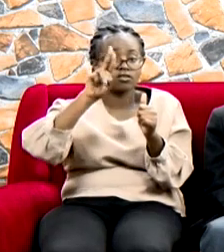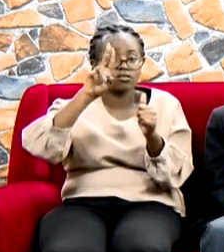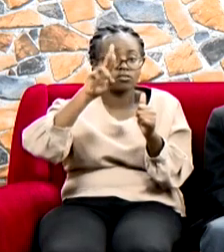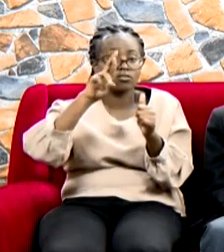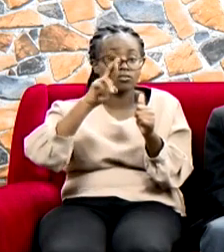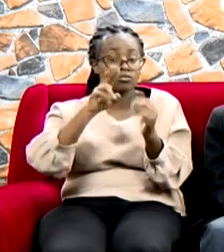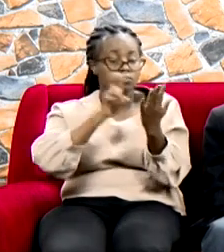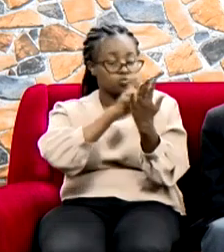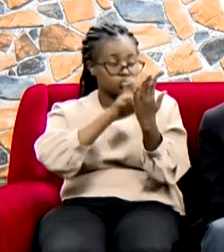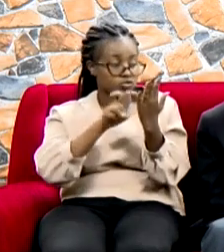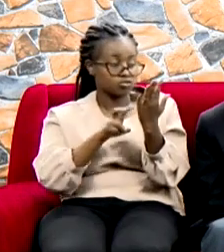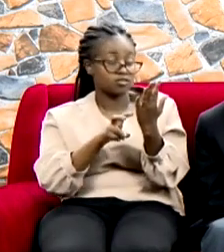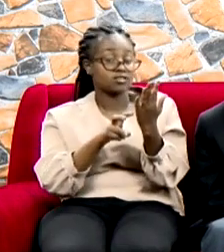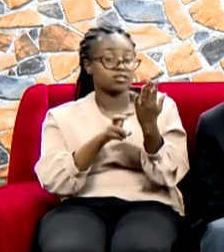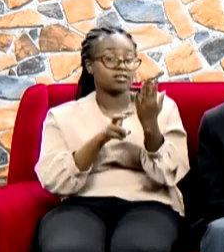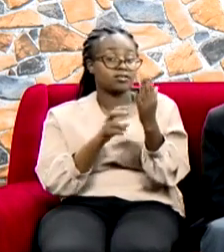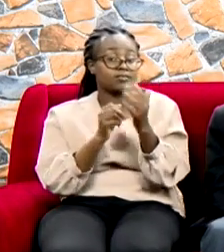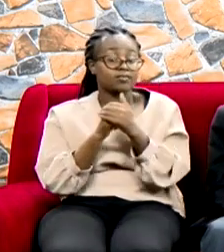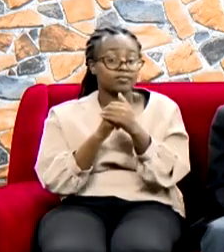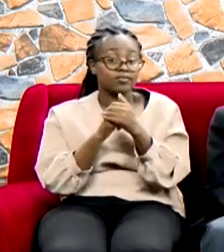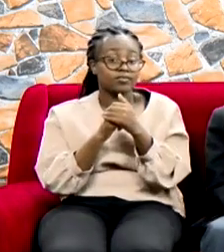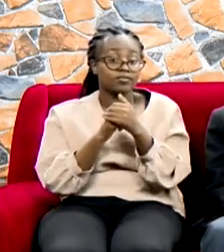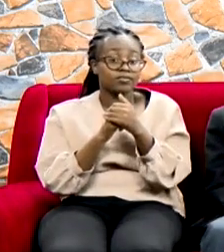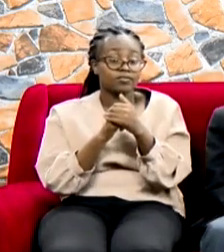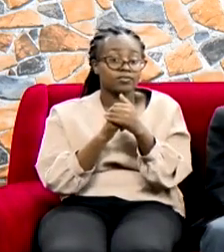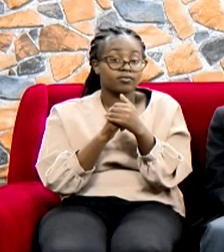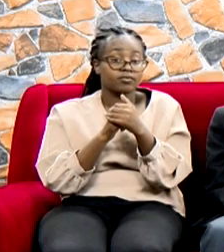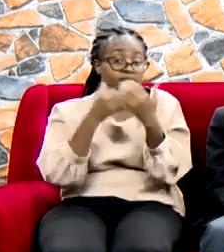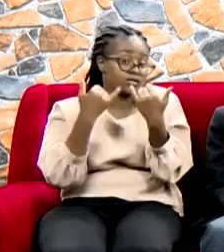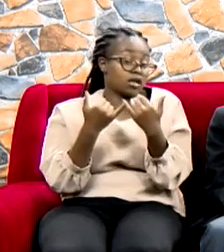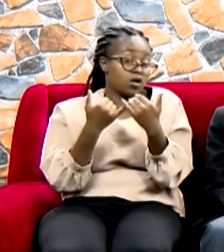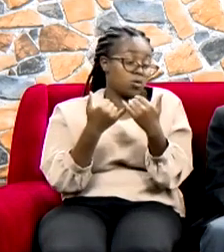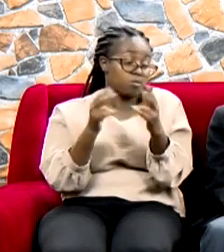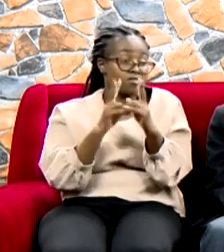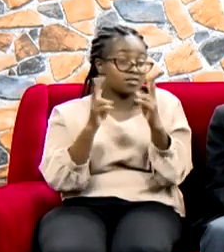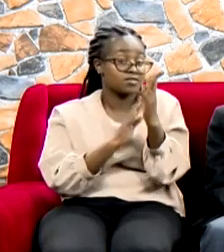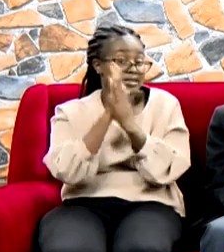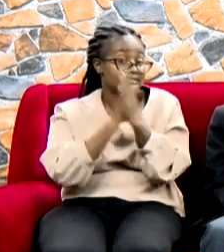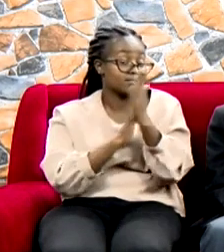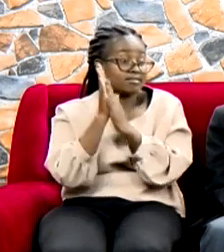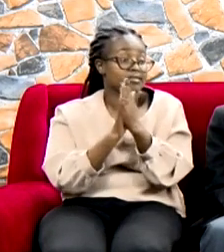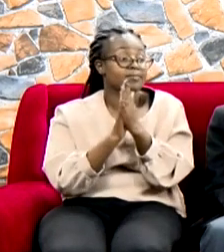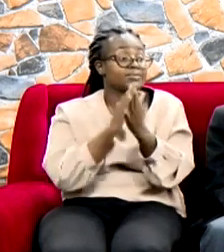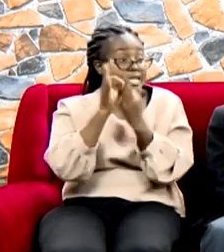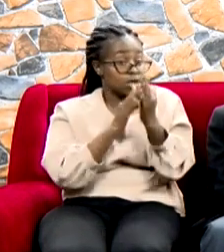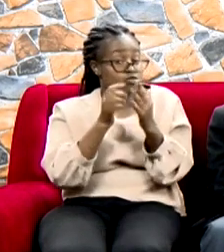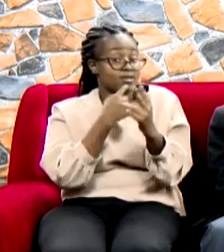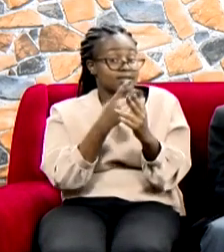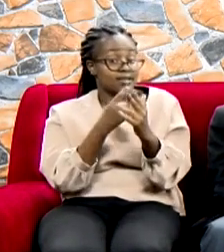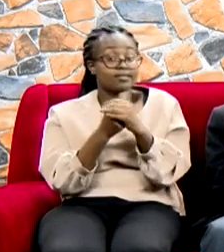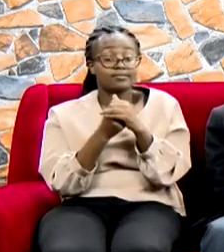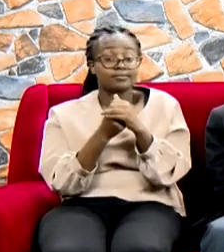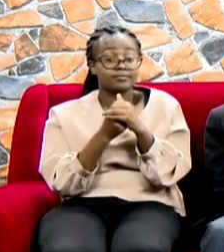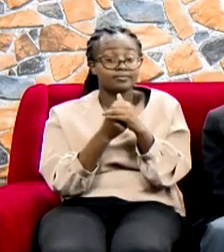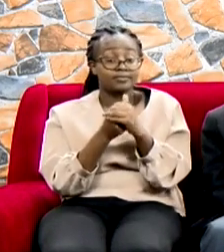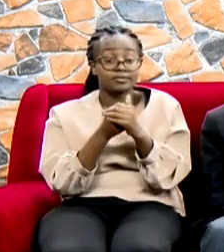apt reading those things. Okay. As much as it didn't make sense. So now I'm now very interested, like So, if we can tell. the circumference that